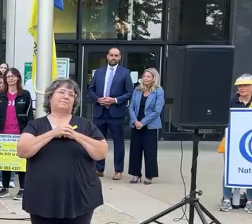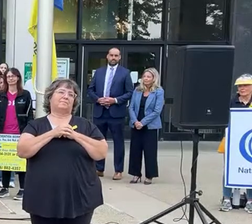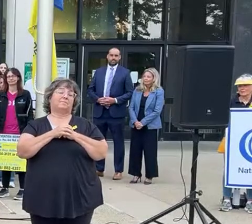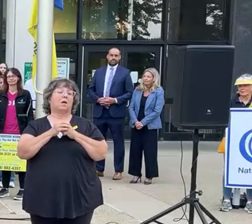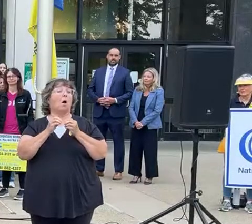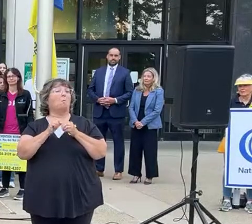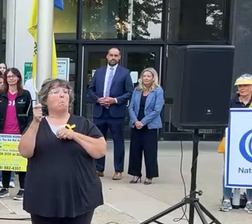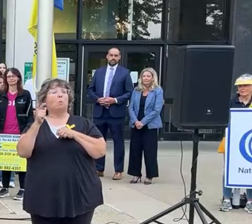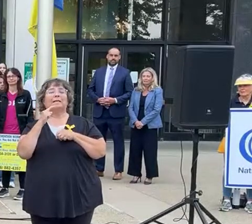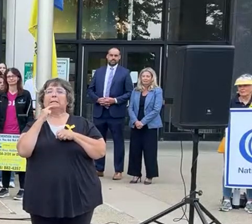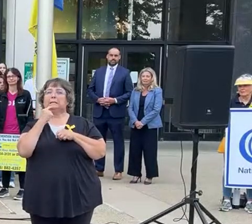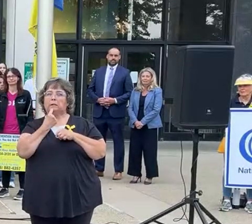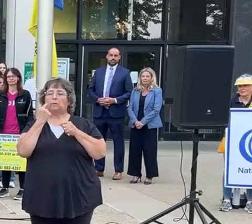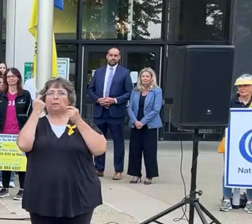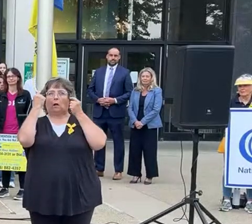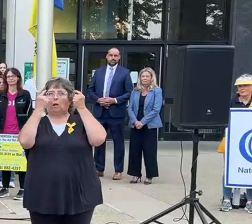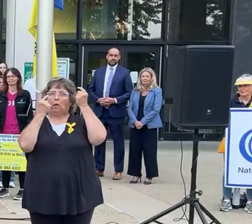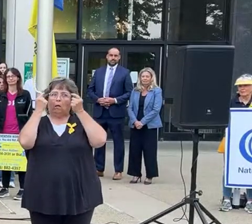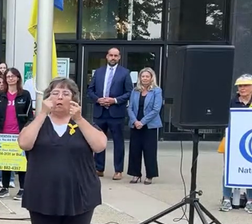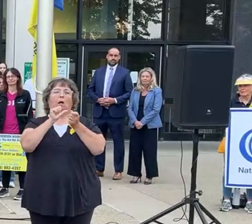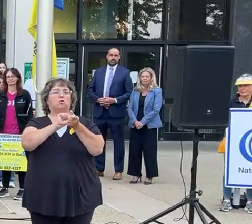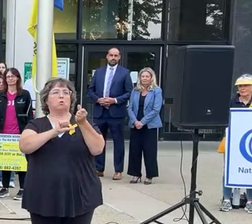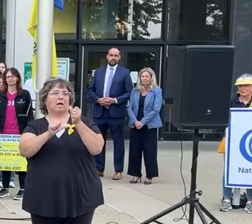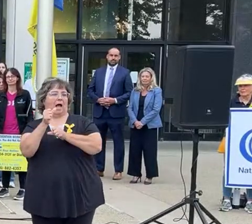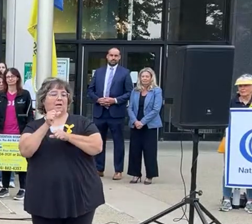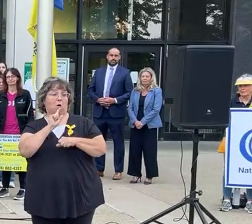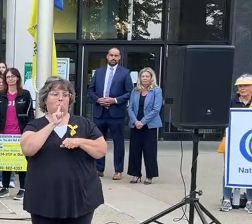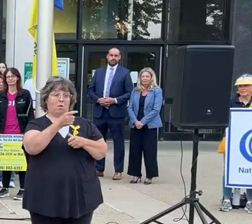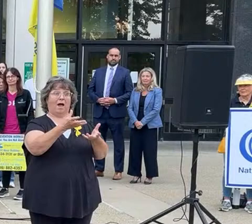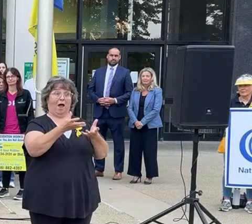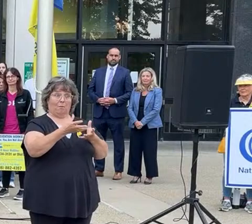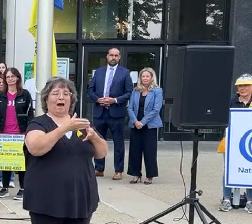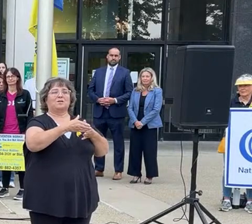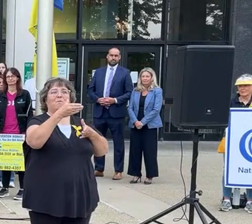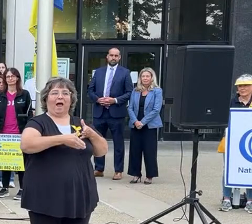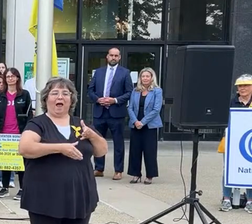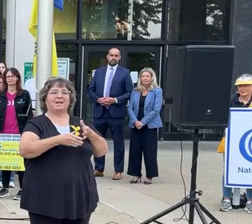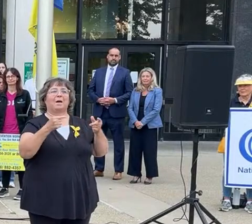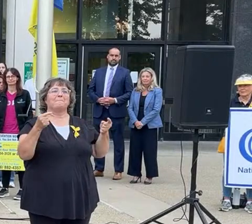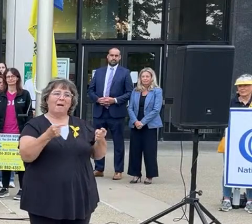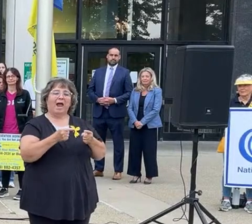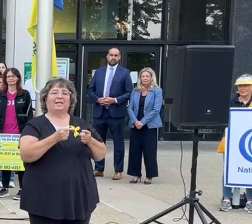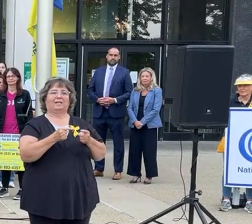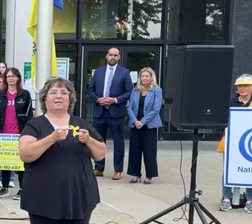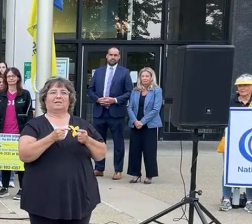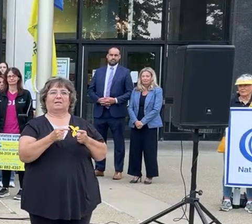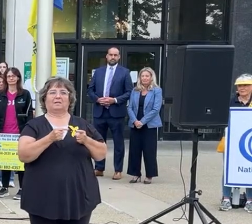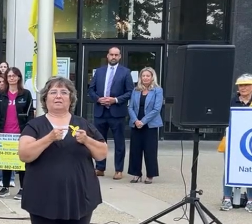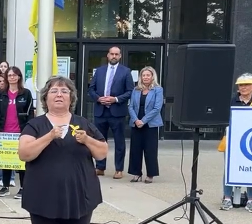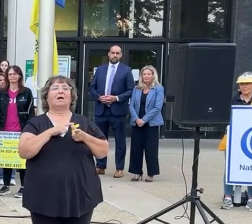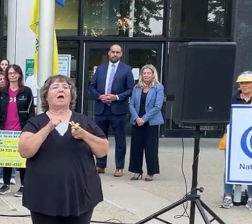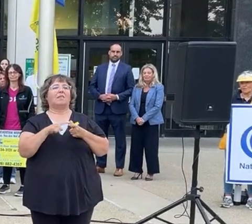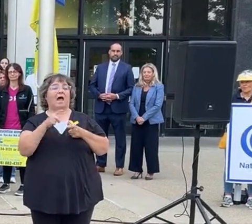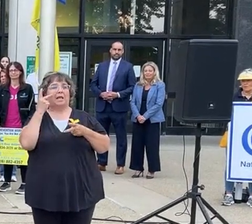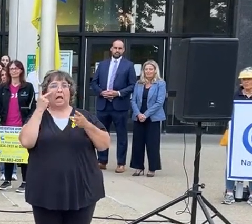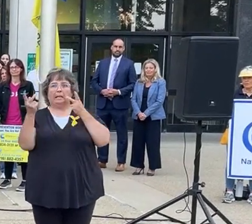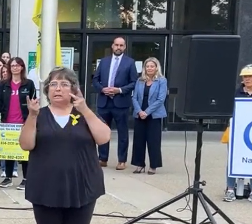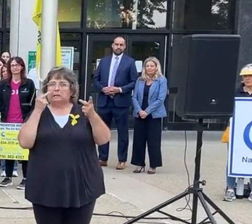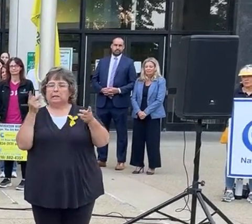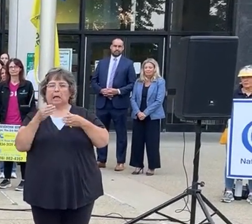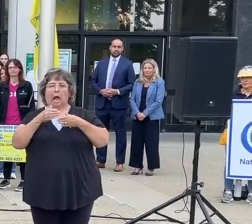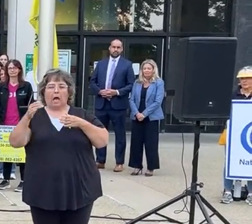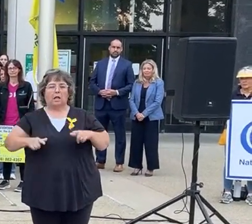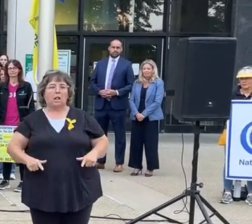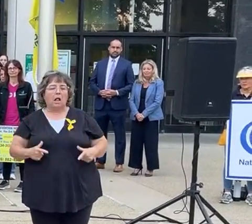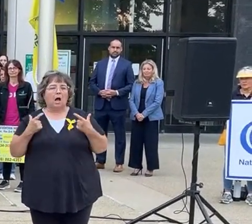Most who seriously contemplate suicide really want to end their pain. Then they see ending their